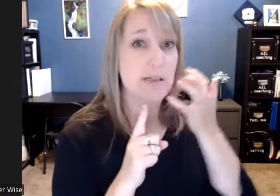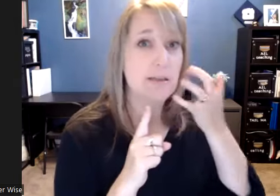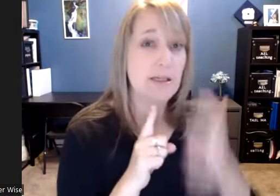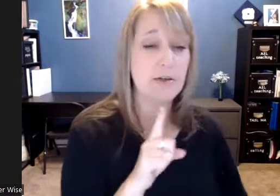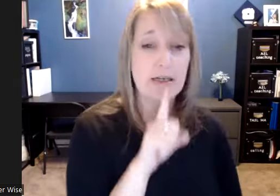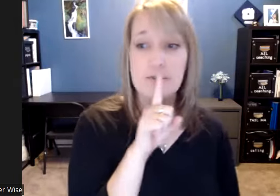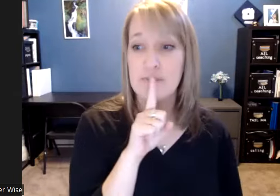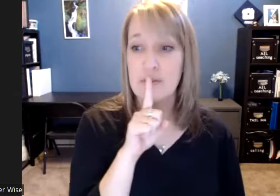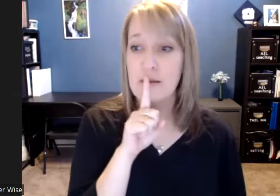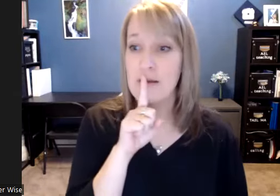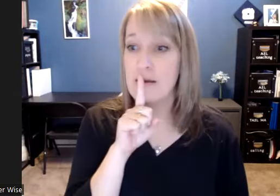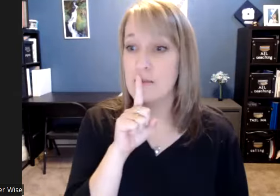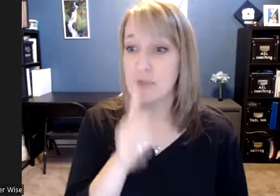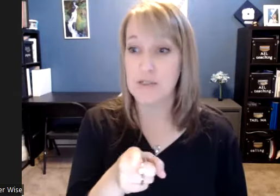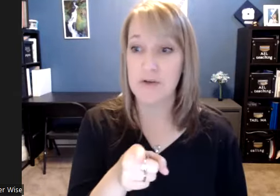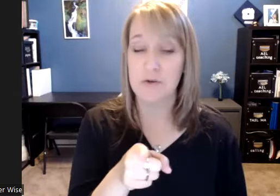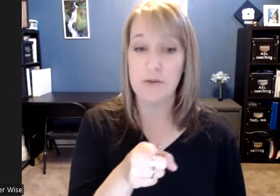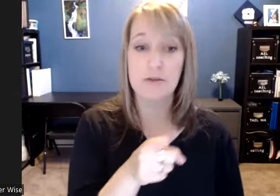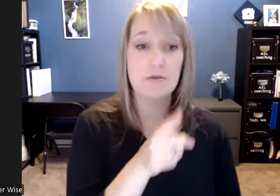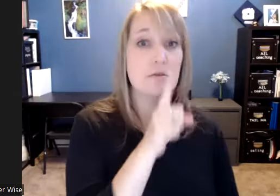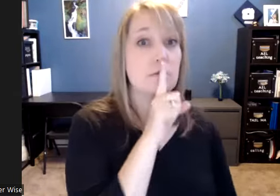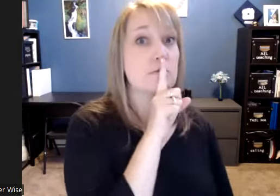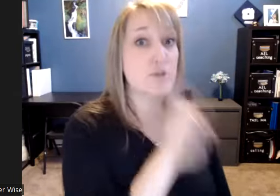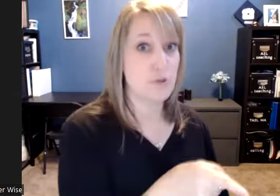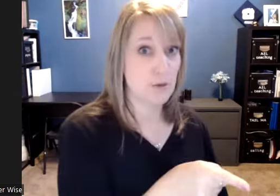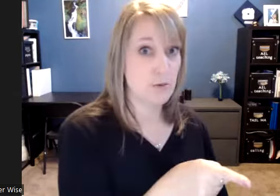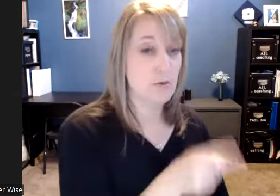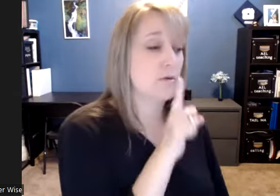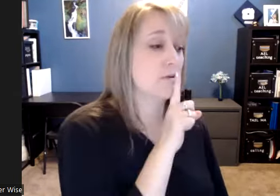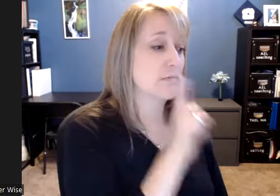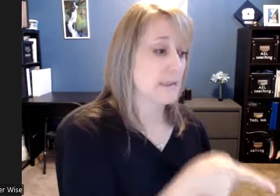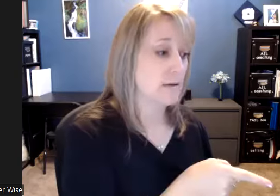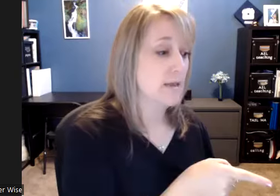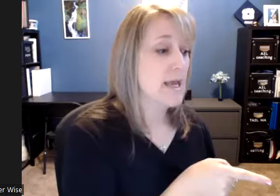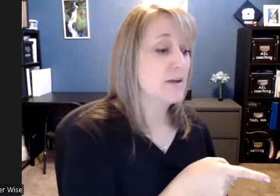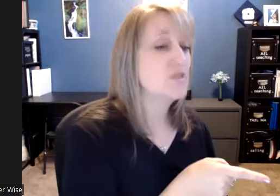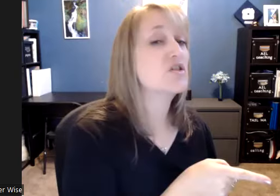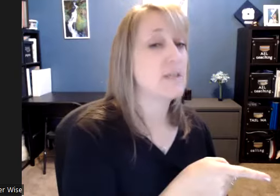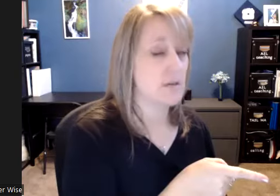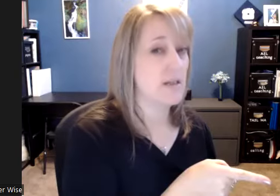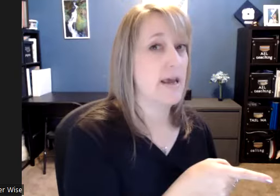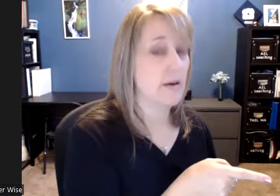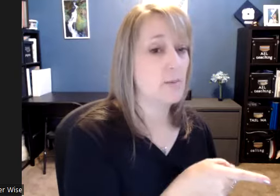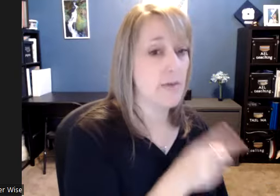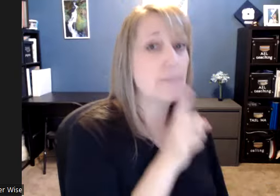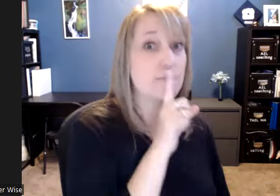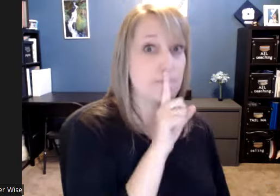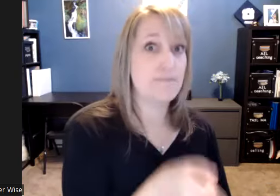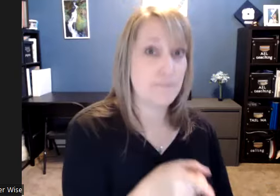chin area, and then bring it straight forward. True or real. And usually there's a head nod with that.